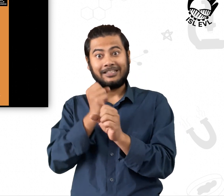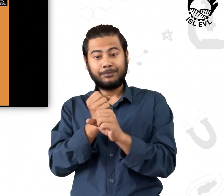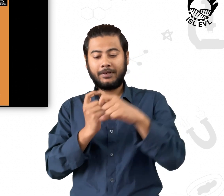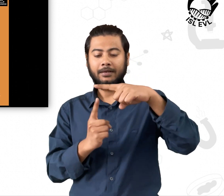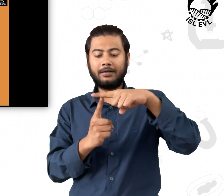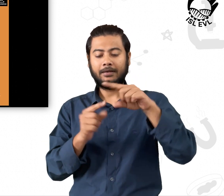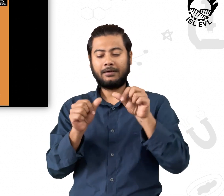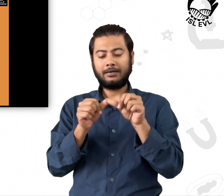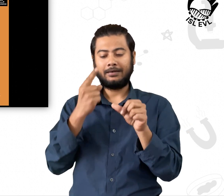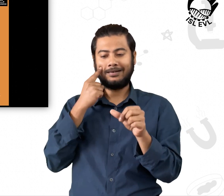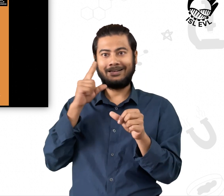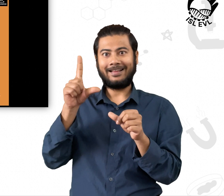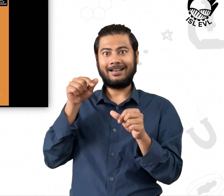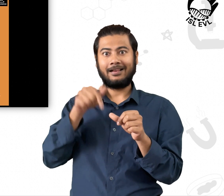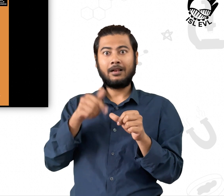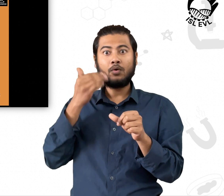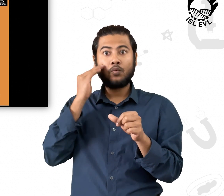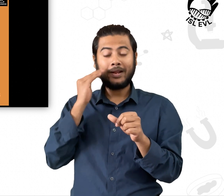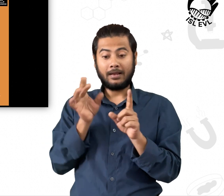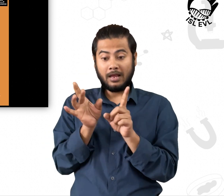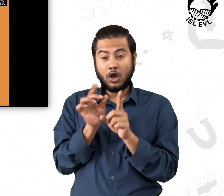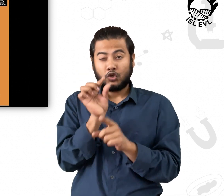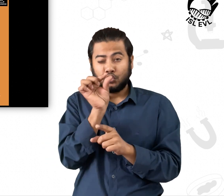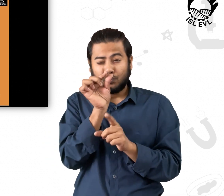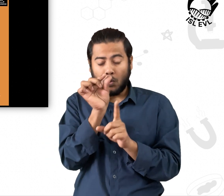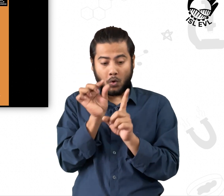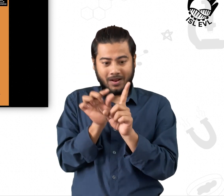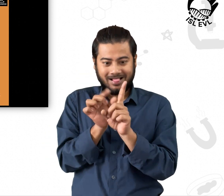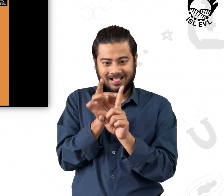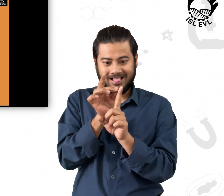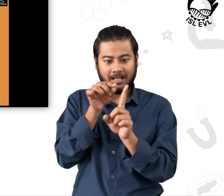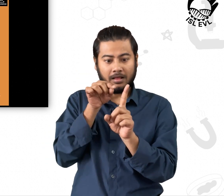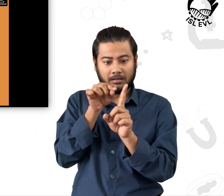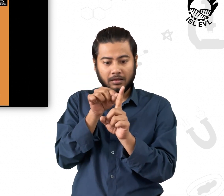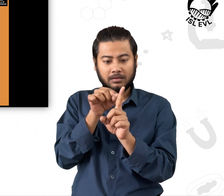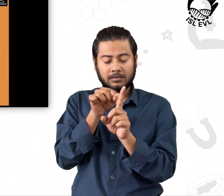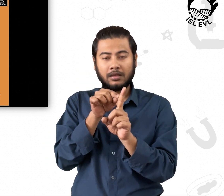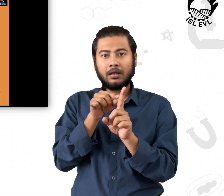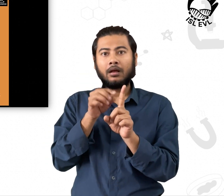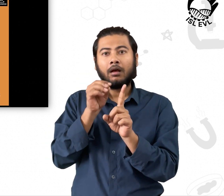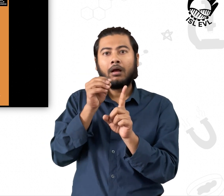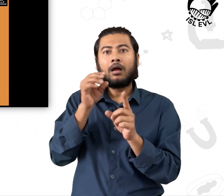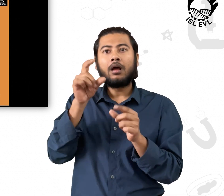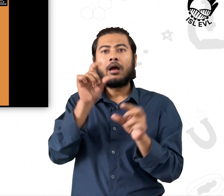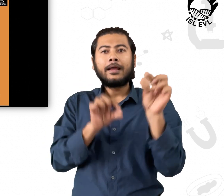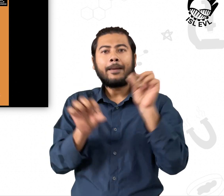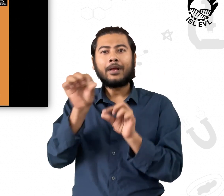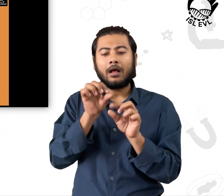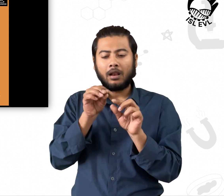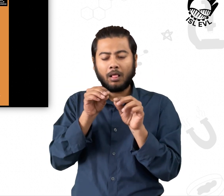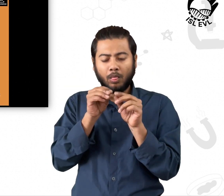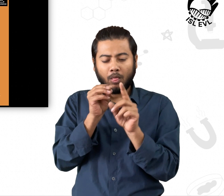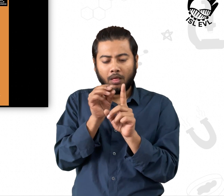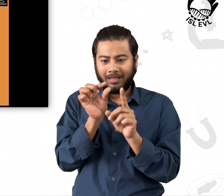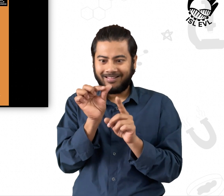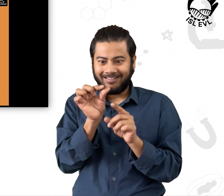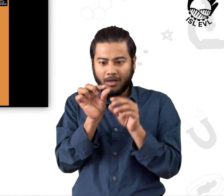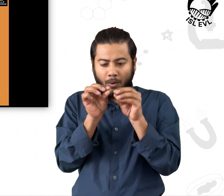geosmin that Streptomyces spores produce attracts the springtail. The springtail thinks it is